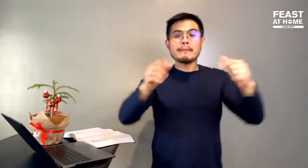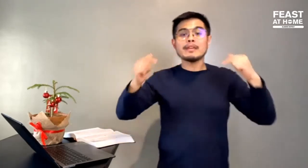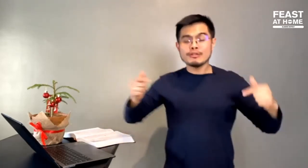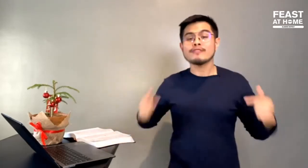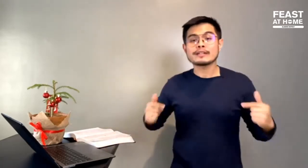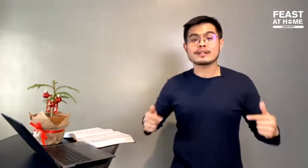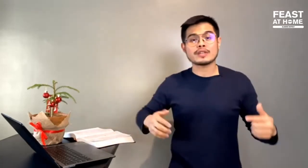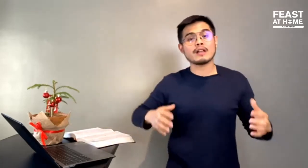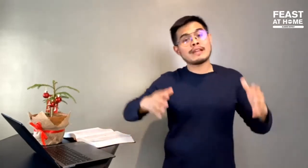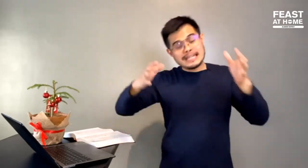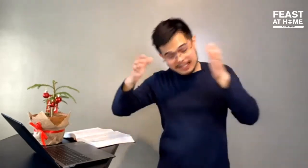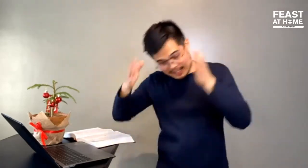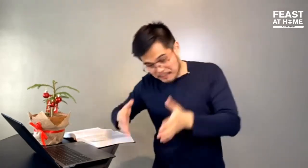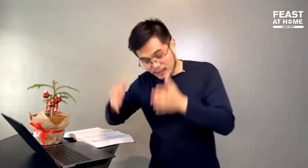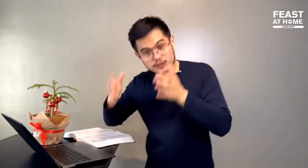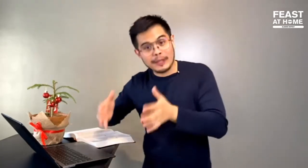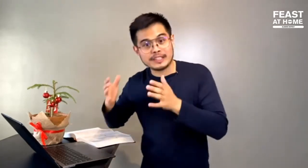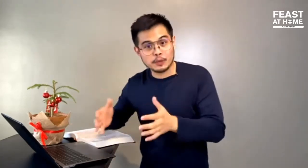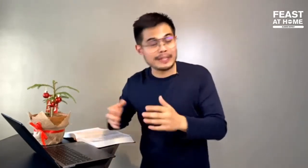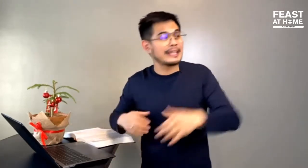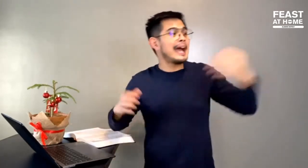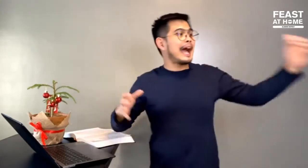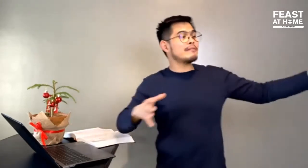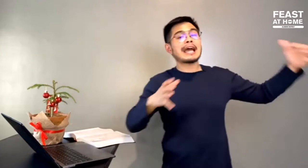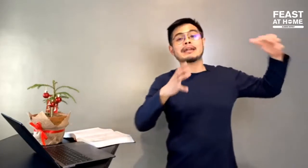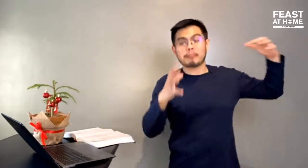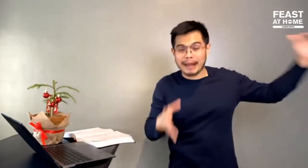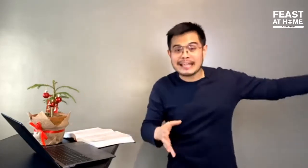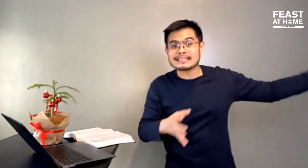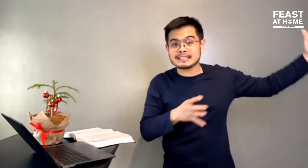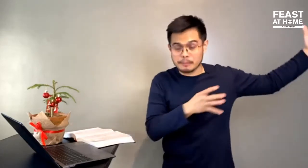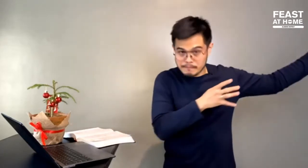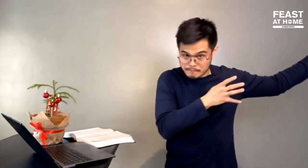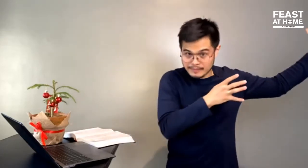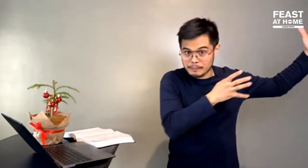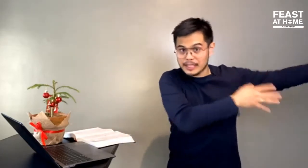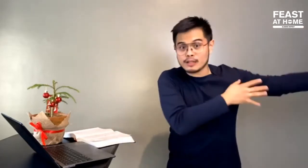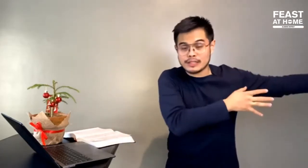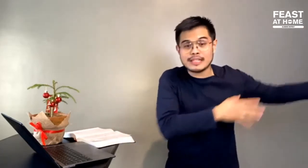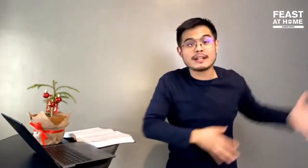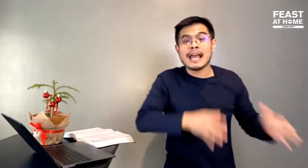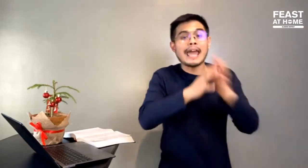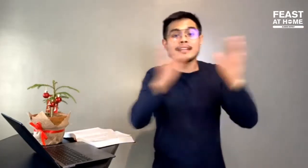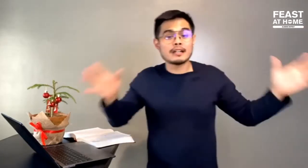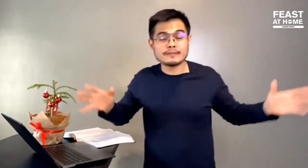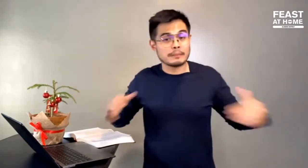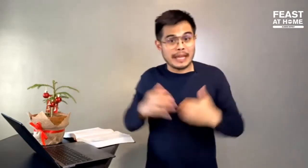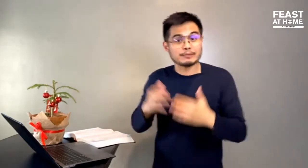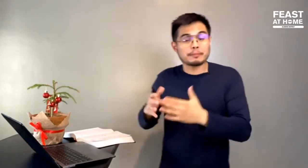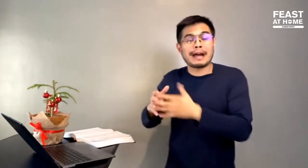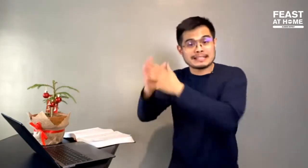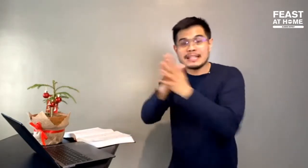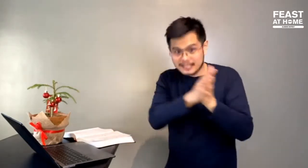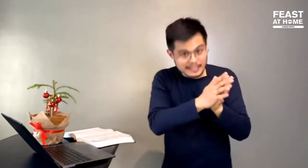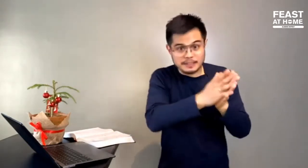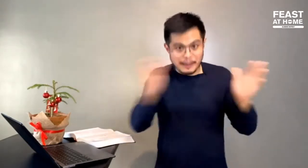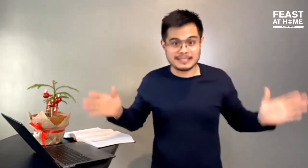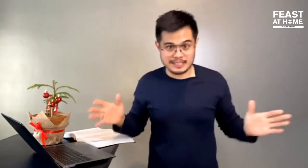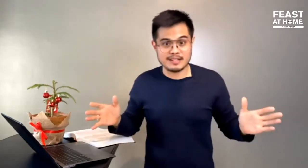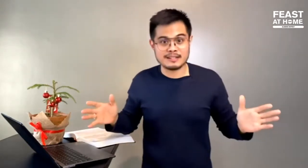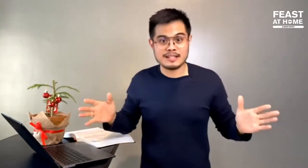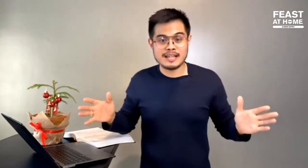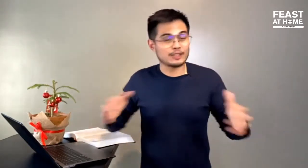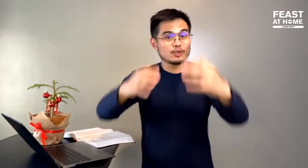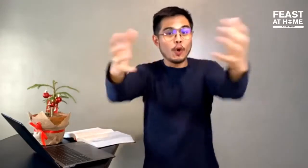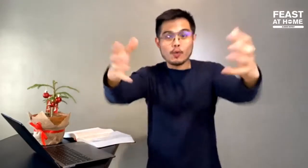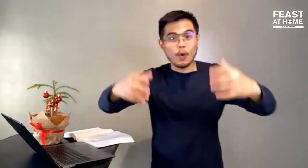Or maybe you find yourself in December of 2020 having had plans in the beginning of the year and none of them came to pass this